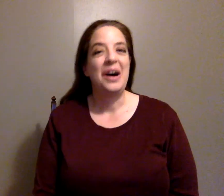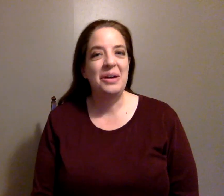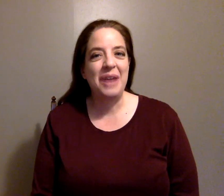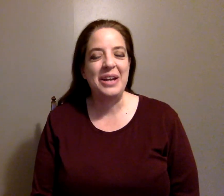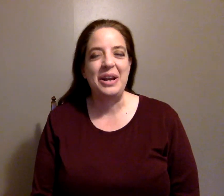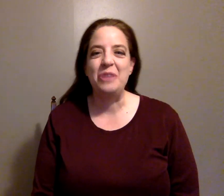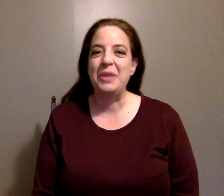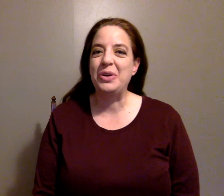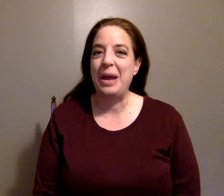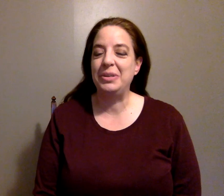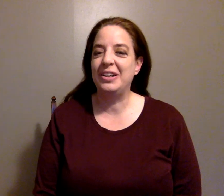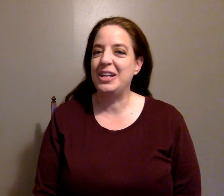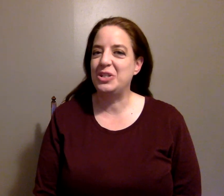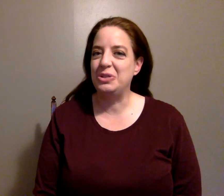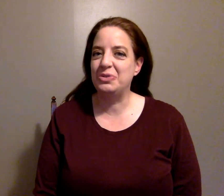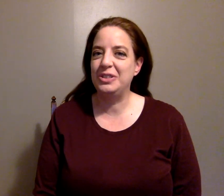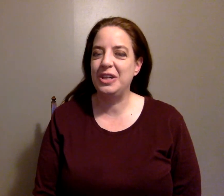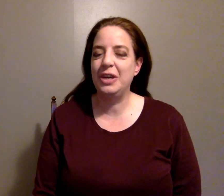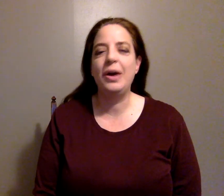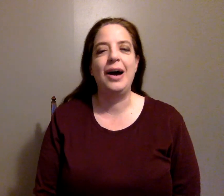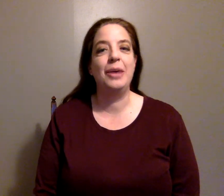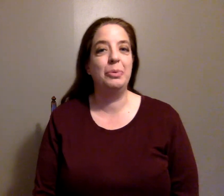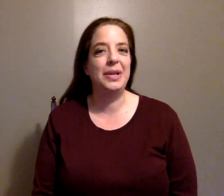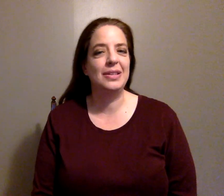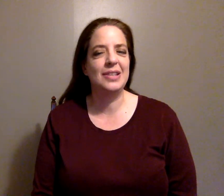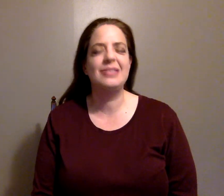All right. I hope that vocabulary is useful to you. It will be on the test, and you will